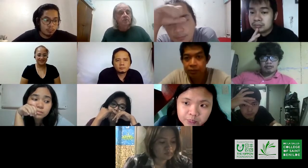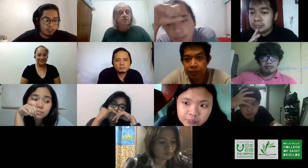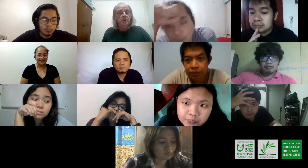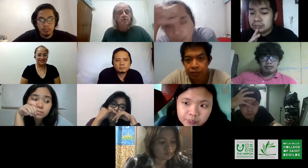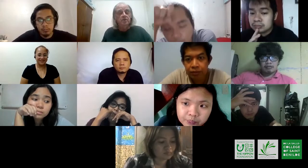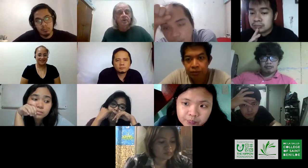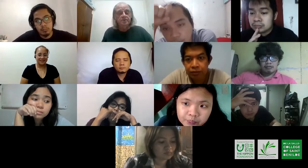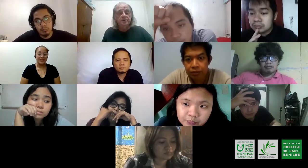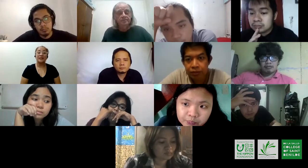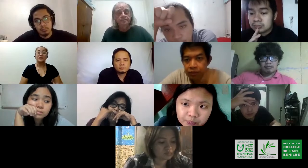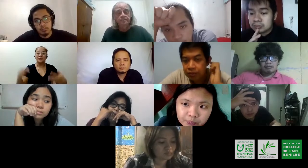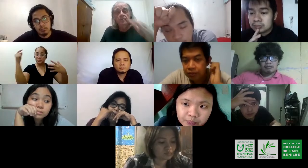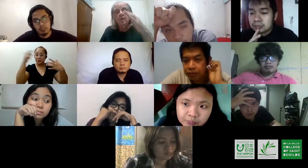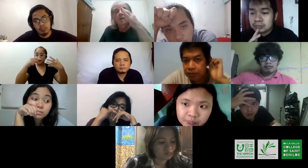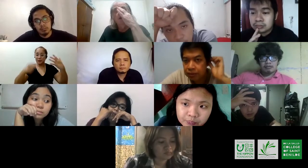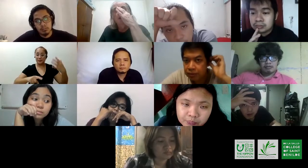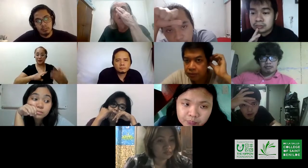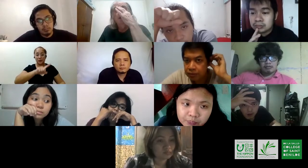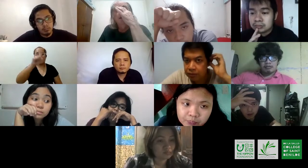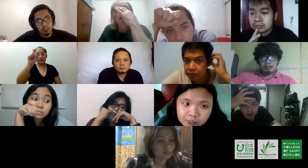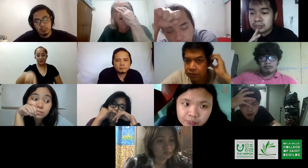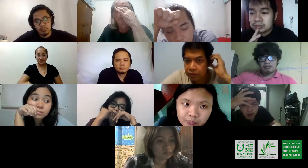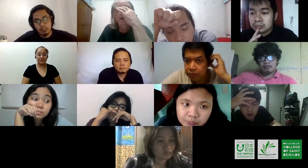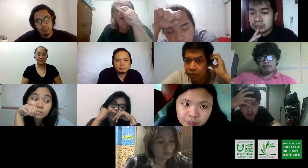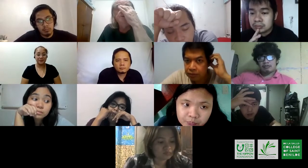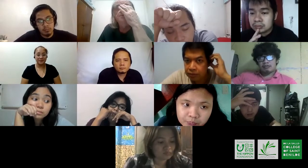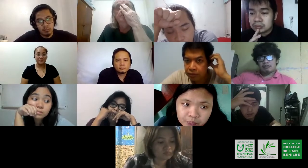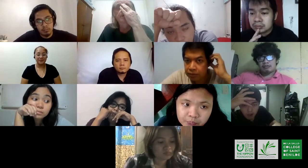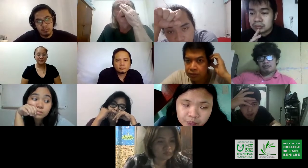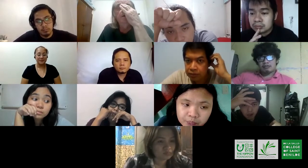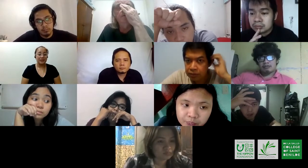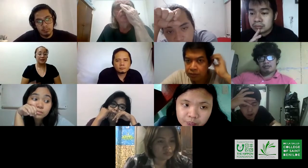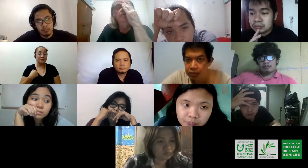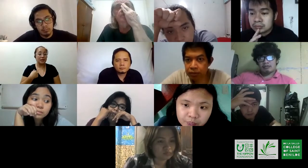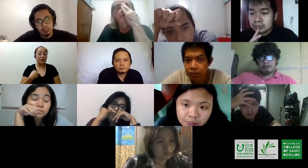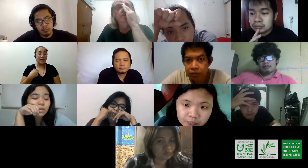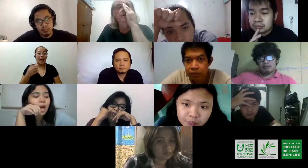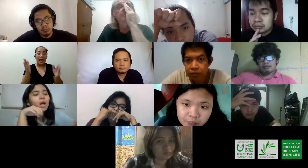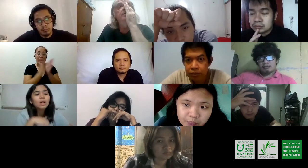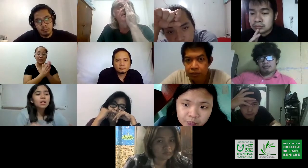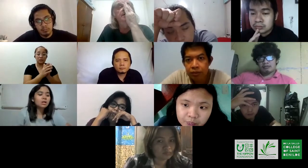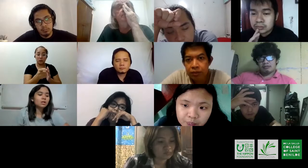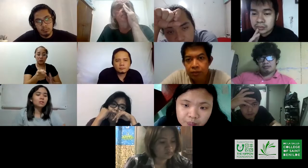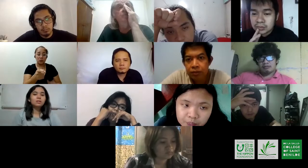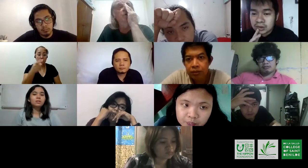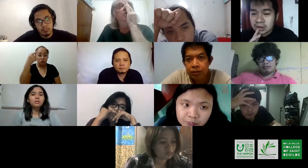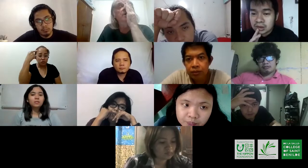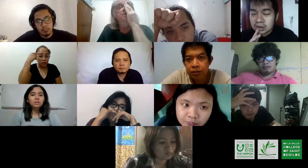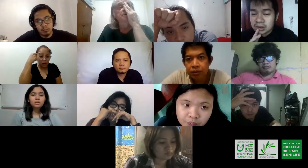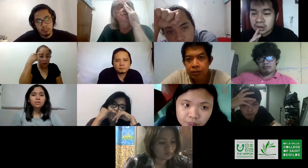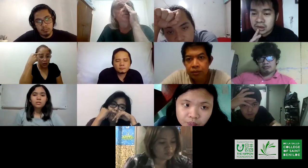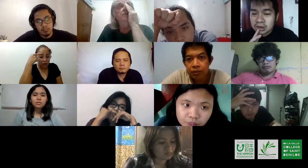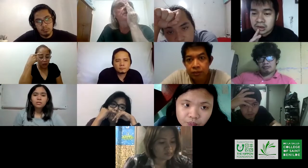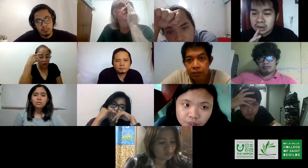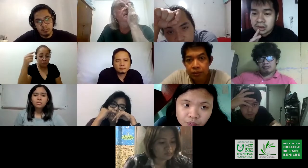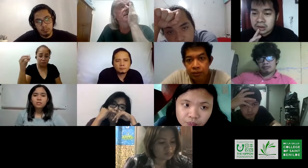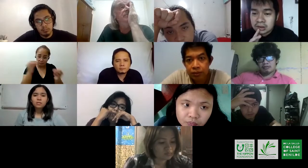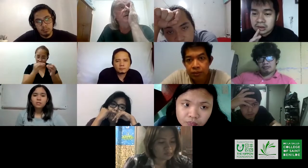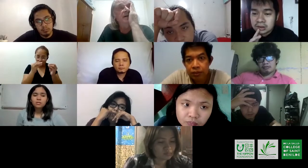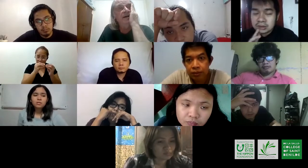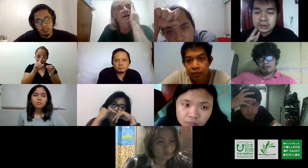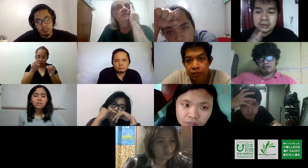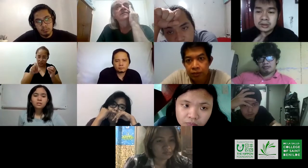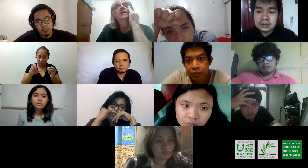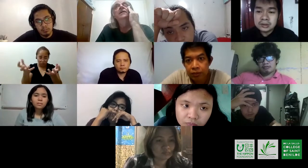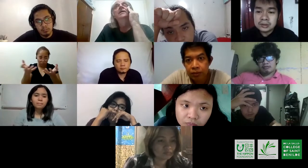So those are all the questions. I'm going to ask you now if you think you have any more questions you want to